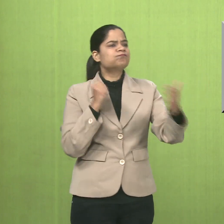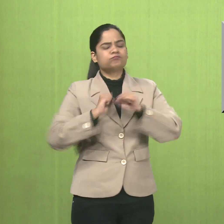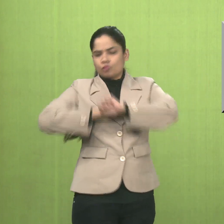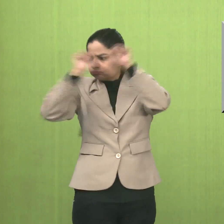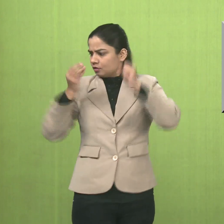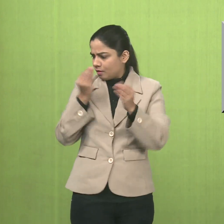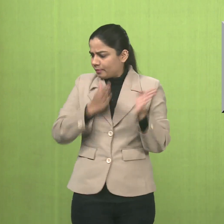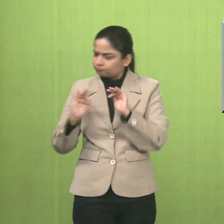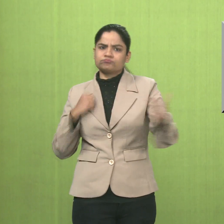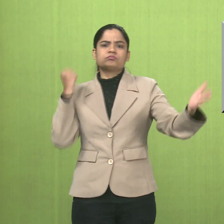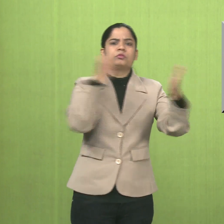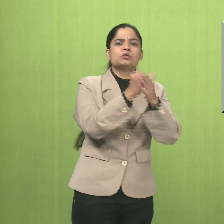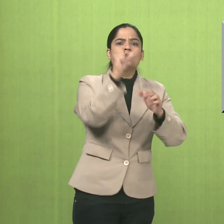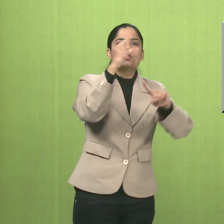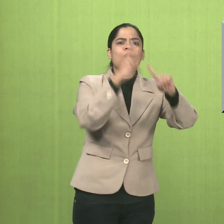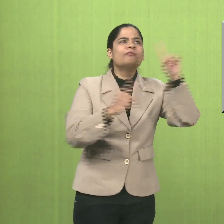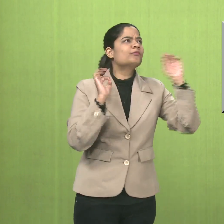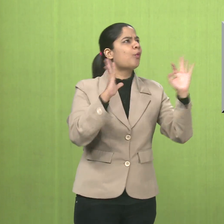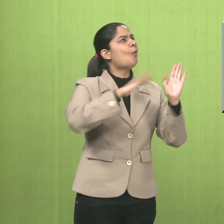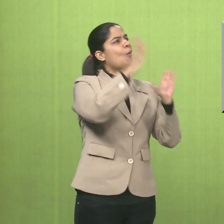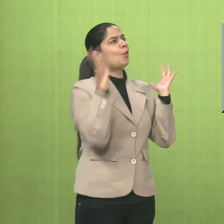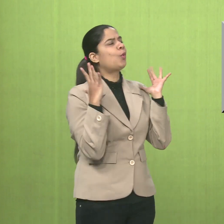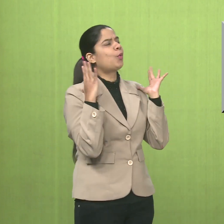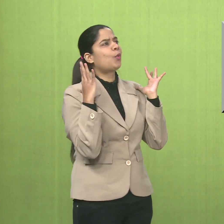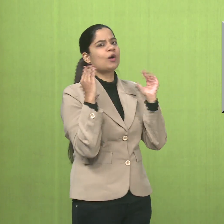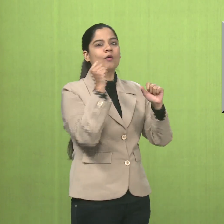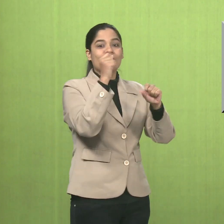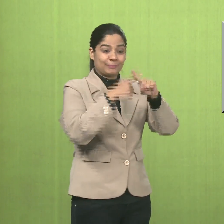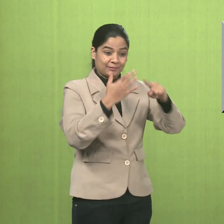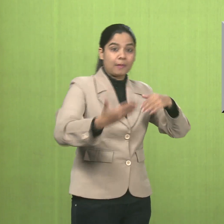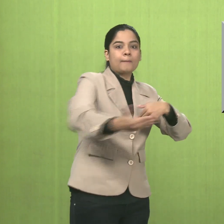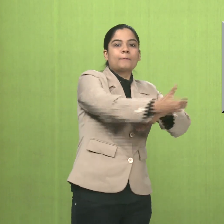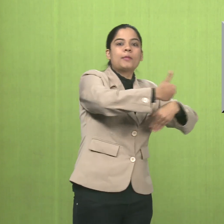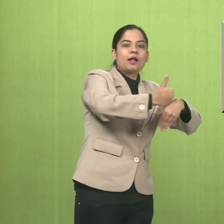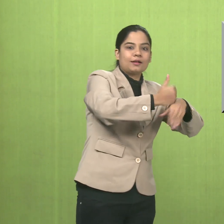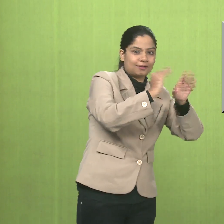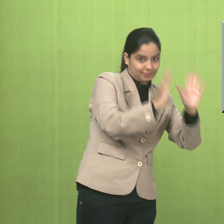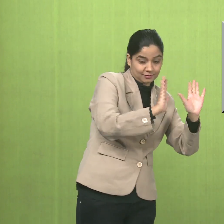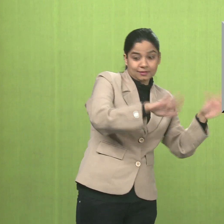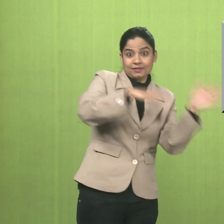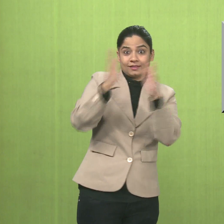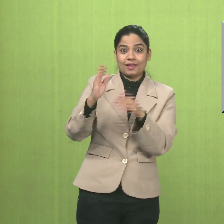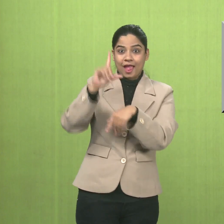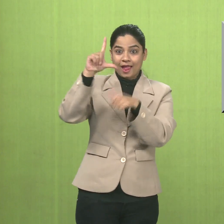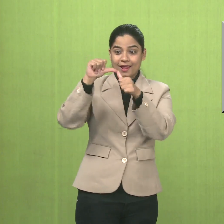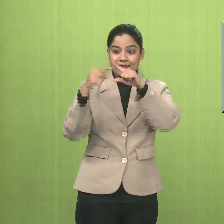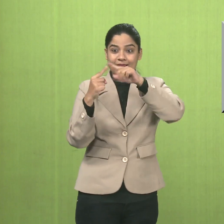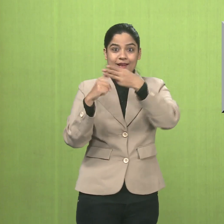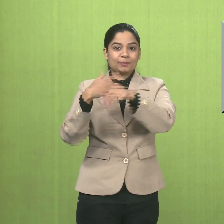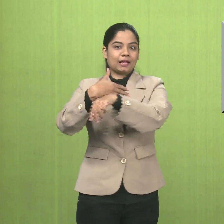time. A person who's before, if you're asked to come at 10 but you reach at 9:30. Whereas